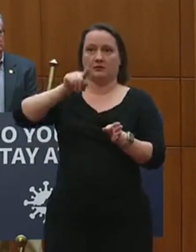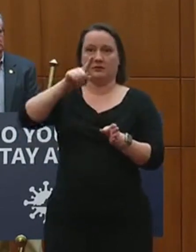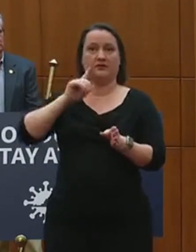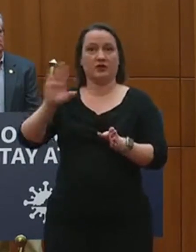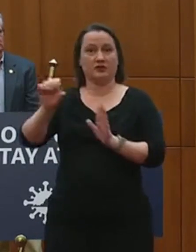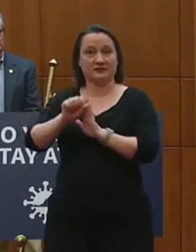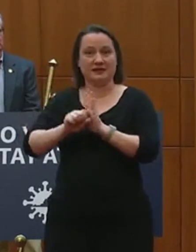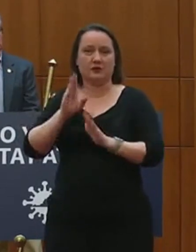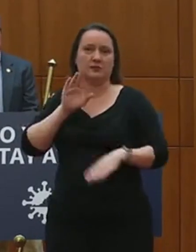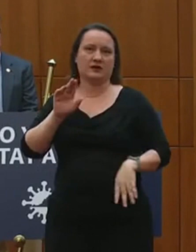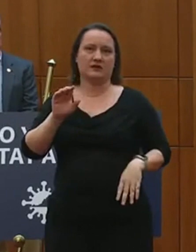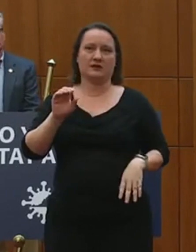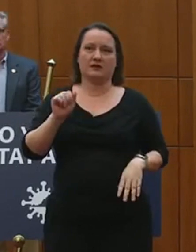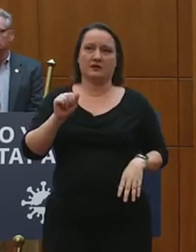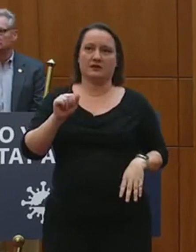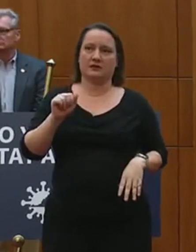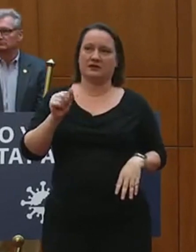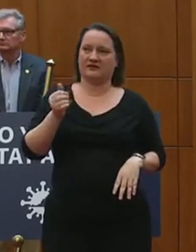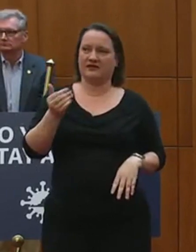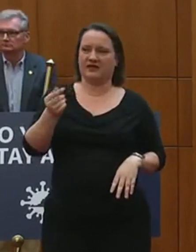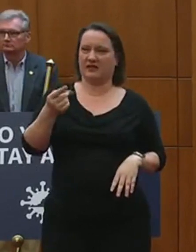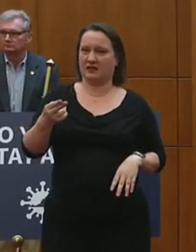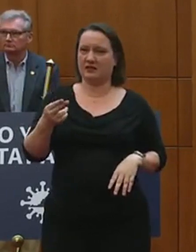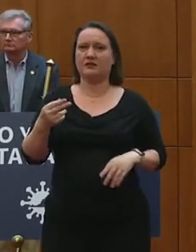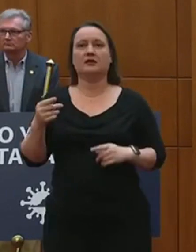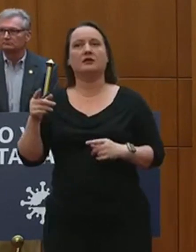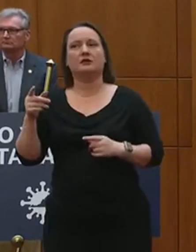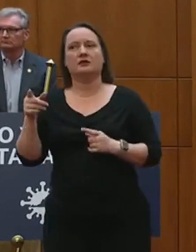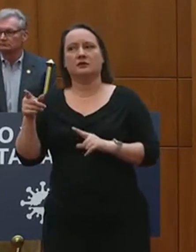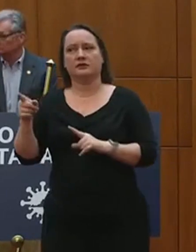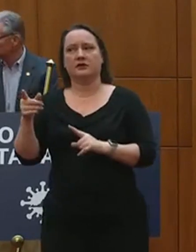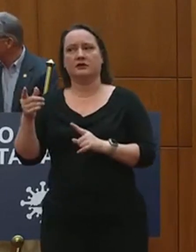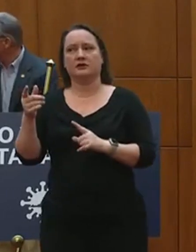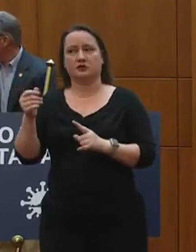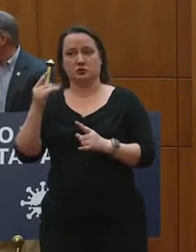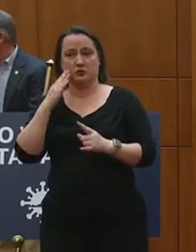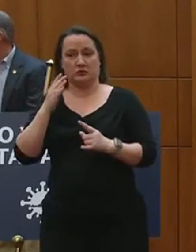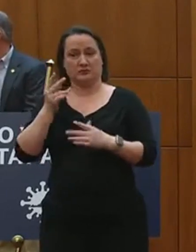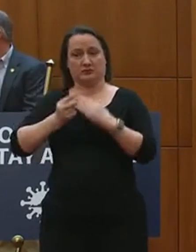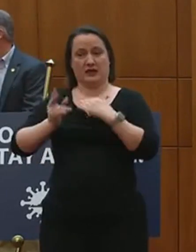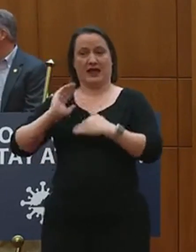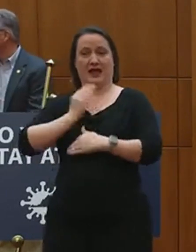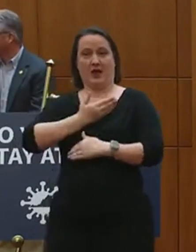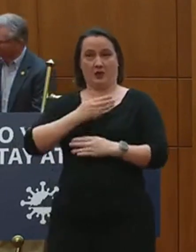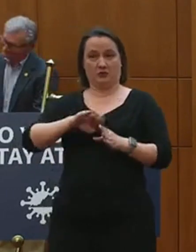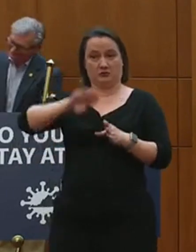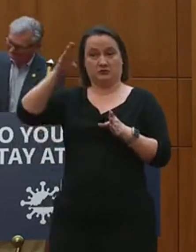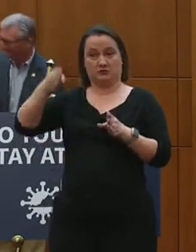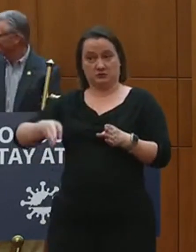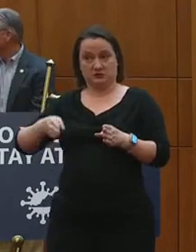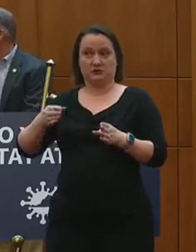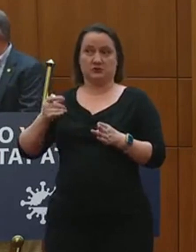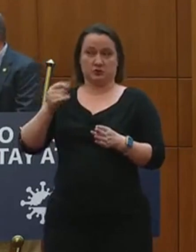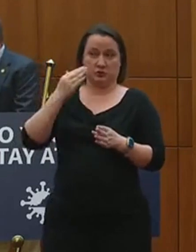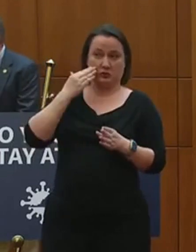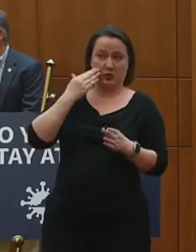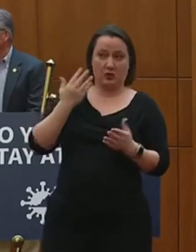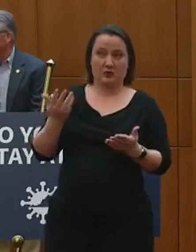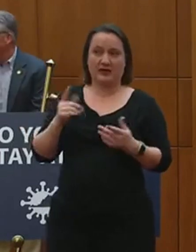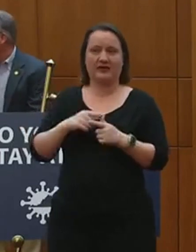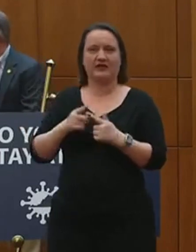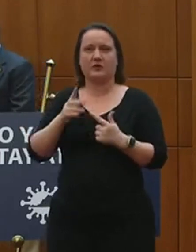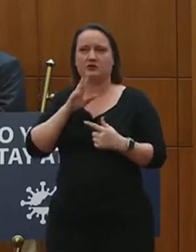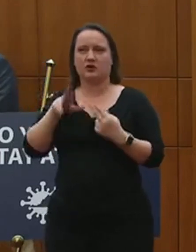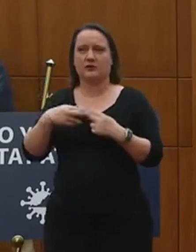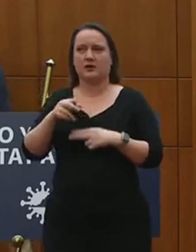like? And then also I wanted to circle back on tolls. Yes. But one at a time. Great. So first, Dr. Peak, I will ask